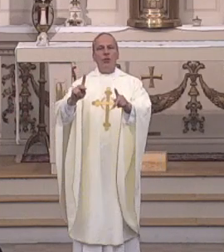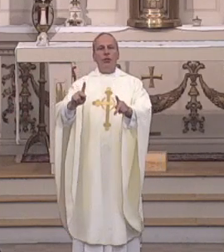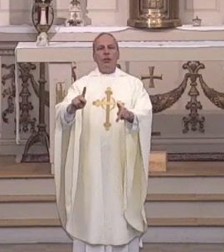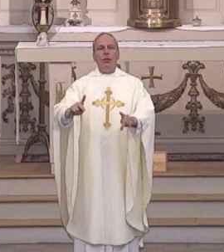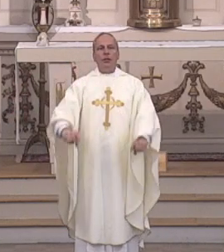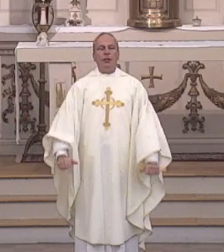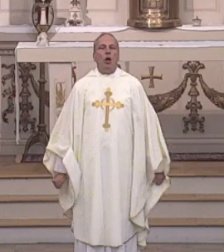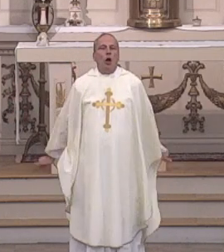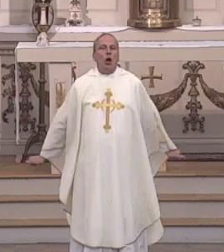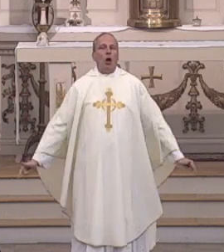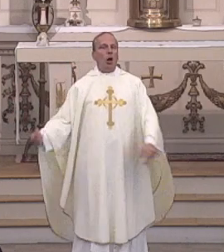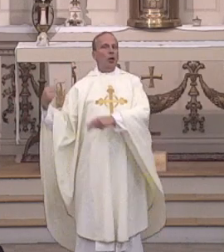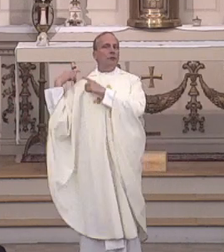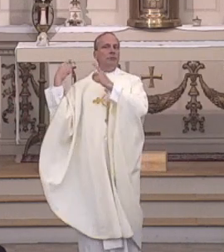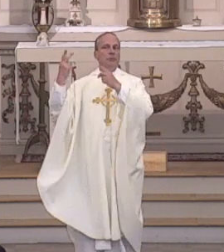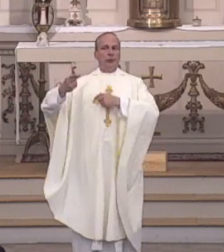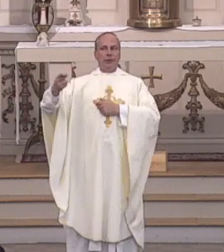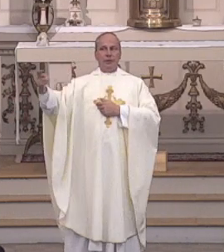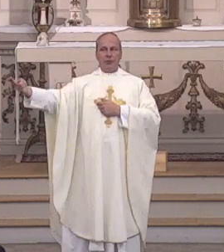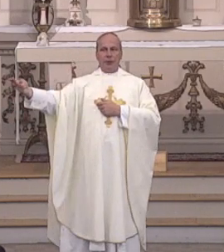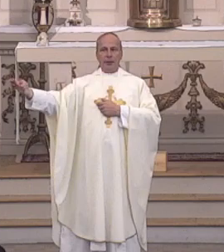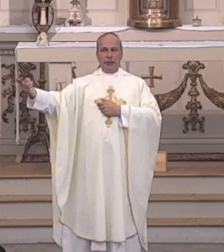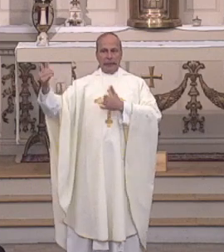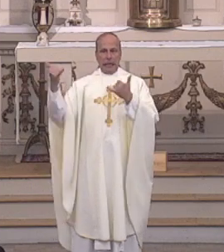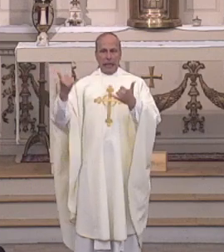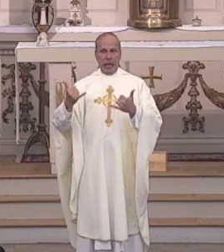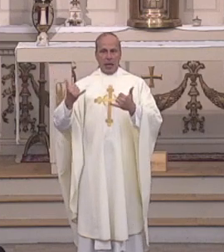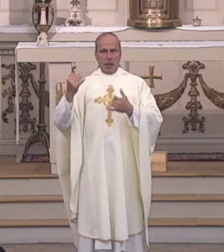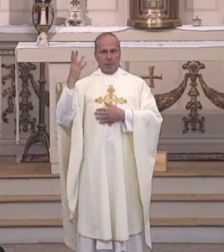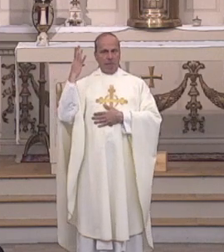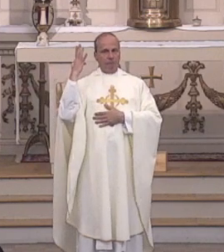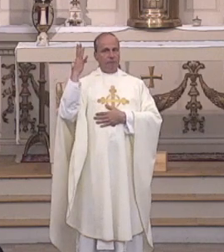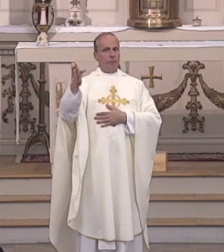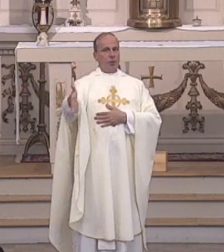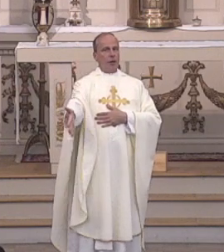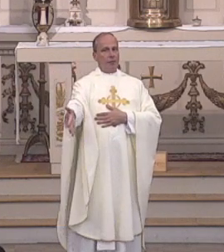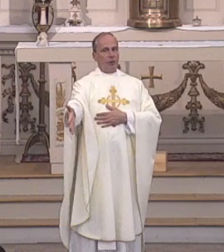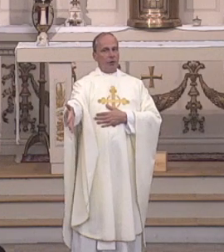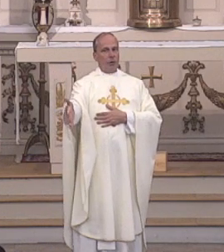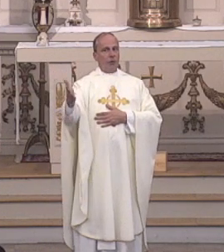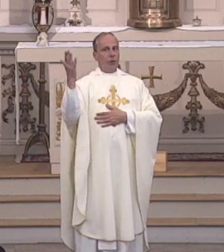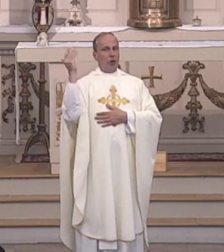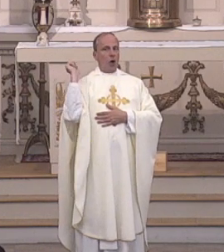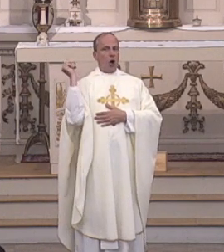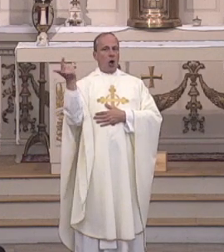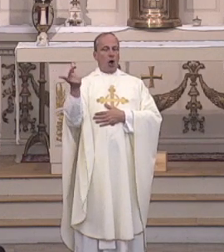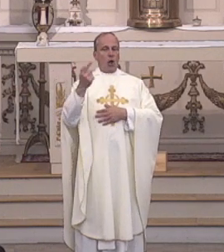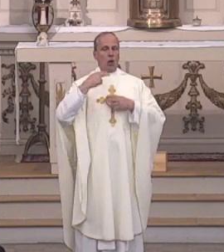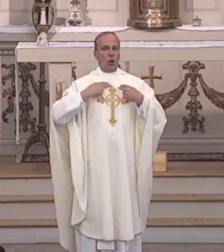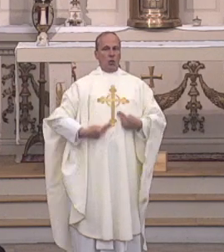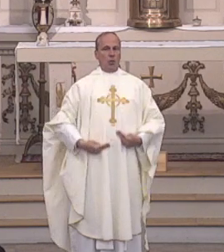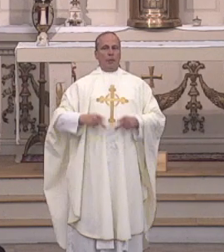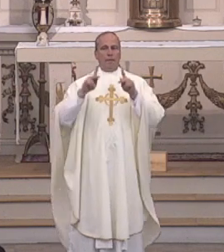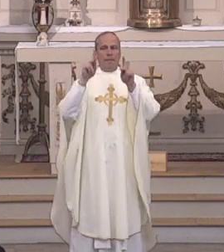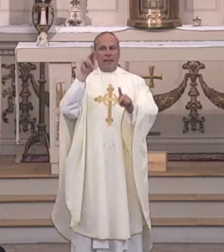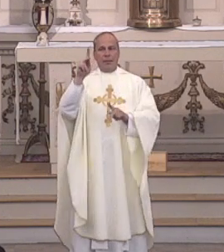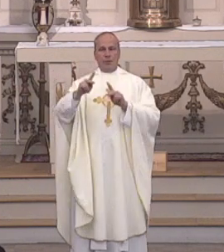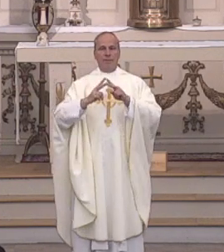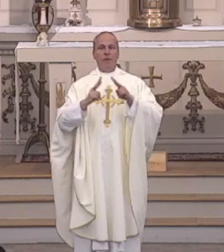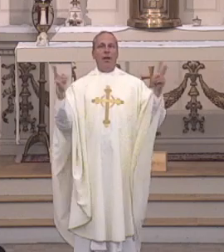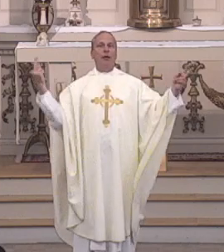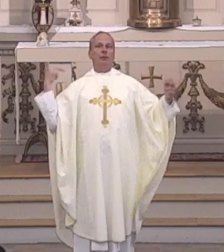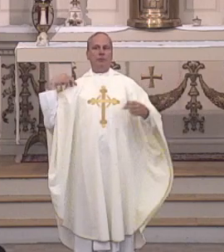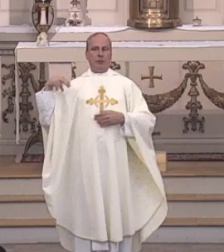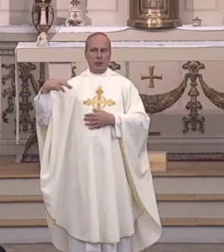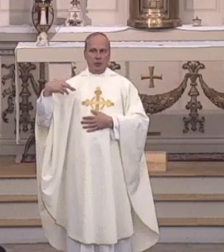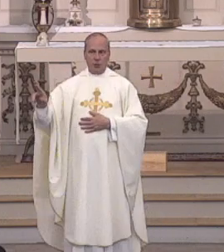are religious. It's a part of our human nature. There's nobody in the history of humanity forevermore as a